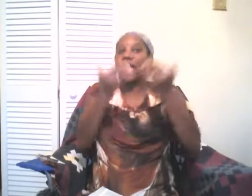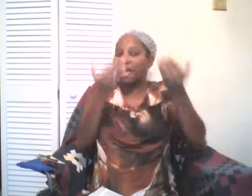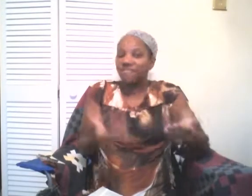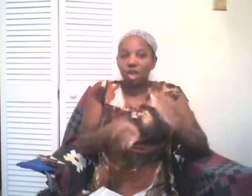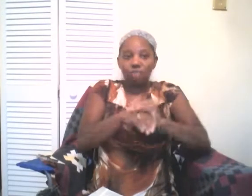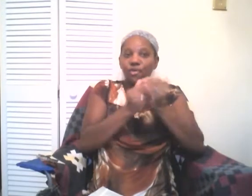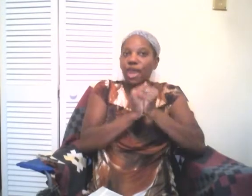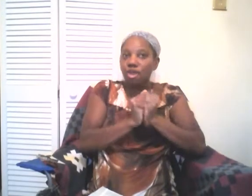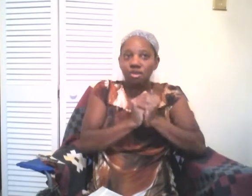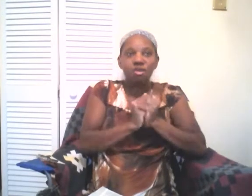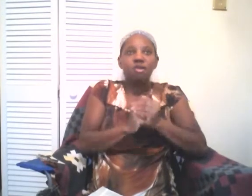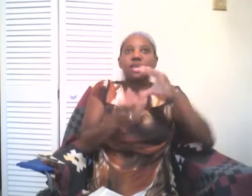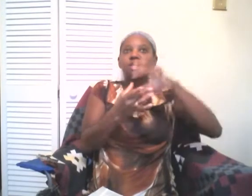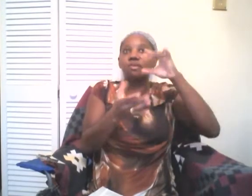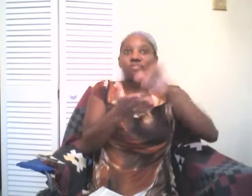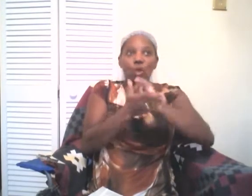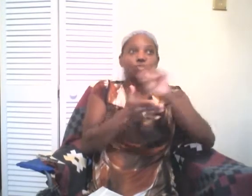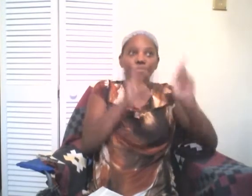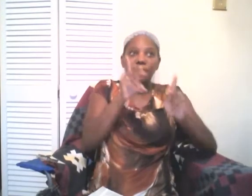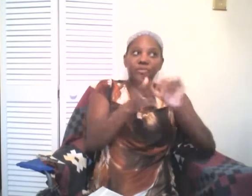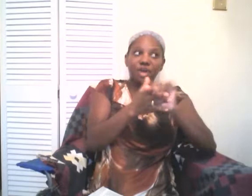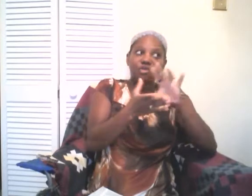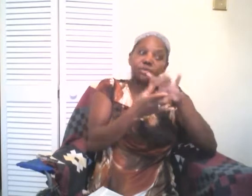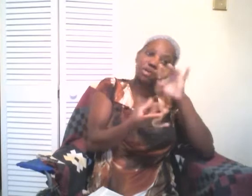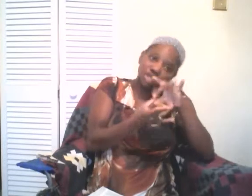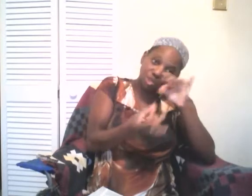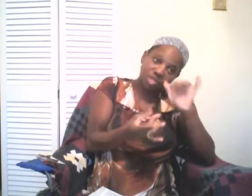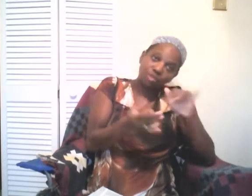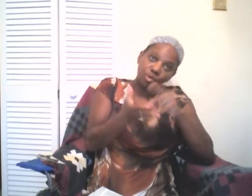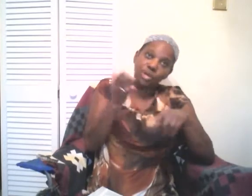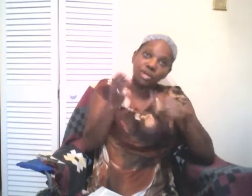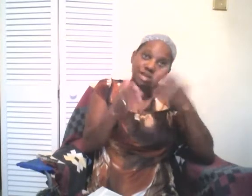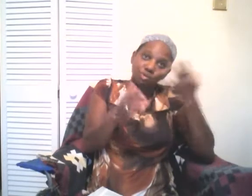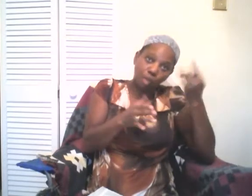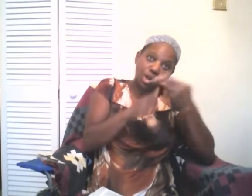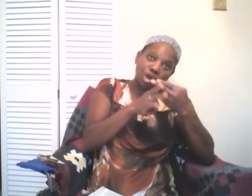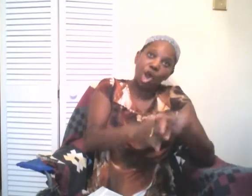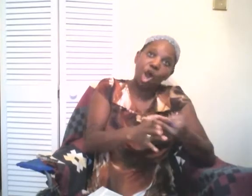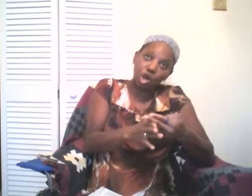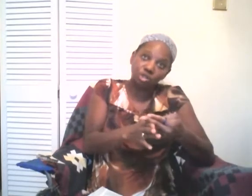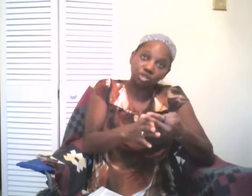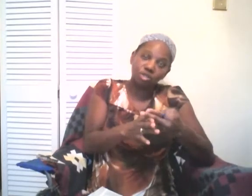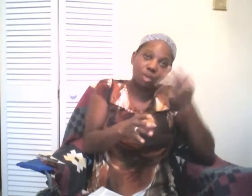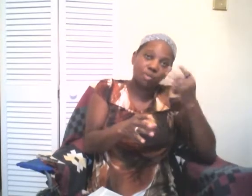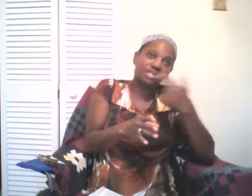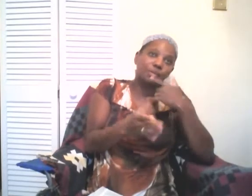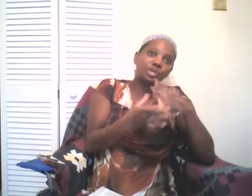heavy on prayer. And those are people that are spiritual. That's why we are called. Why we say